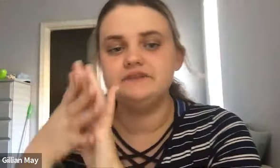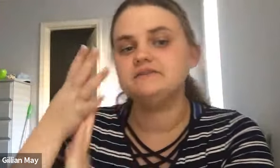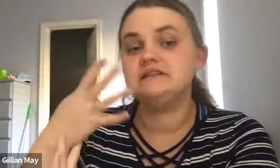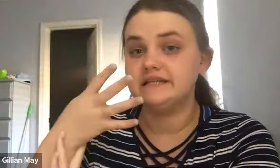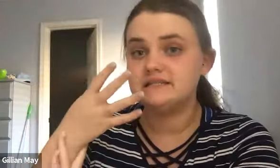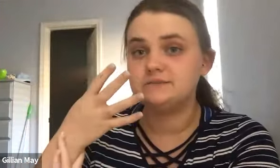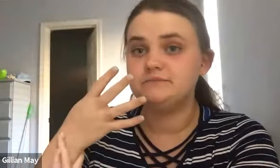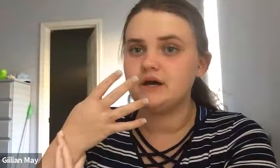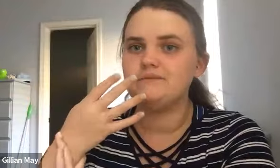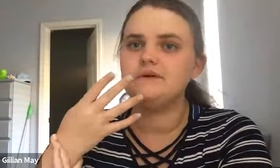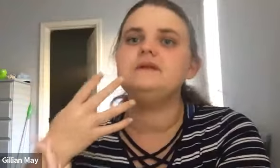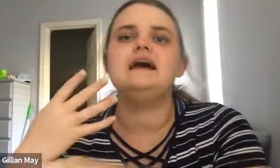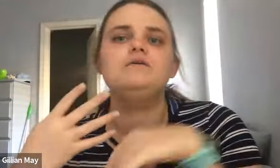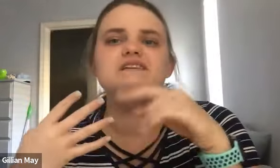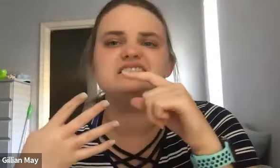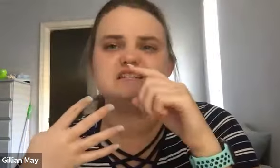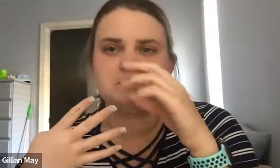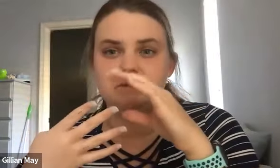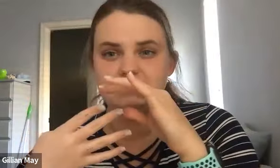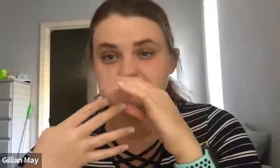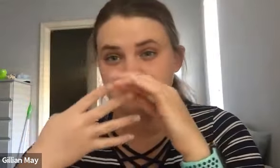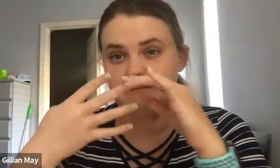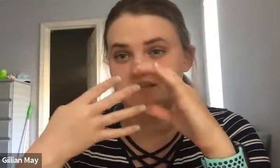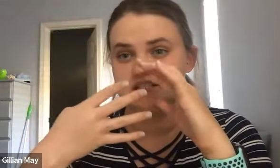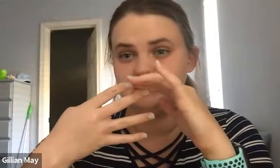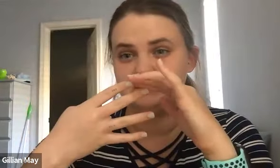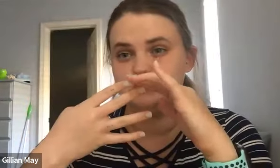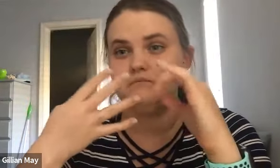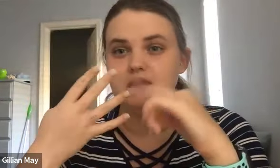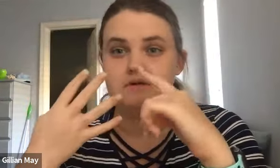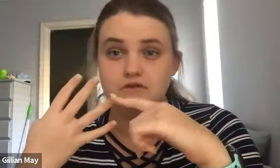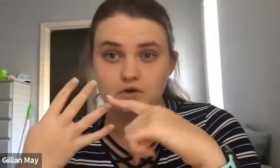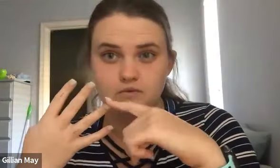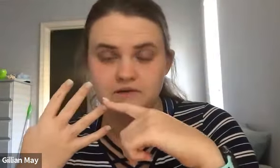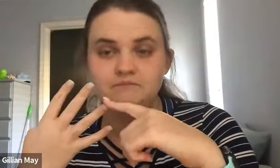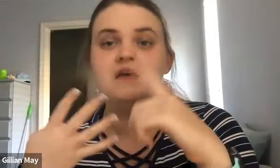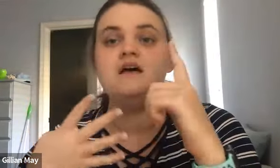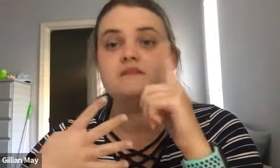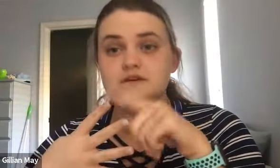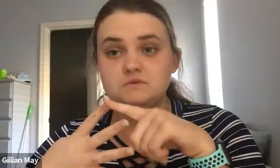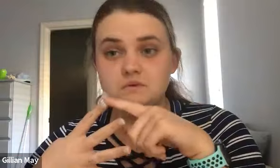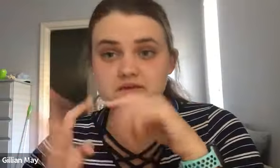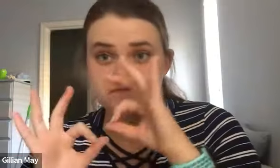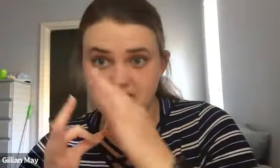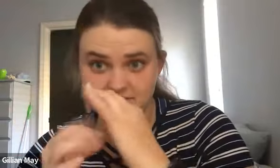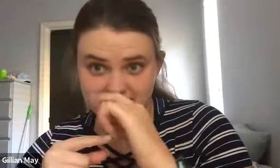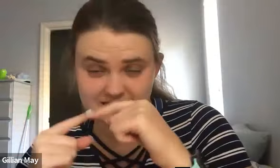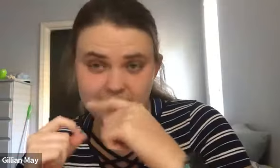have a list, but really I only see us maybe getting to like at least this two, maybe the third one. The first one will be family